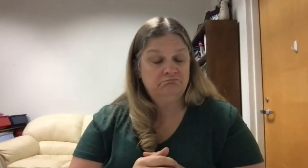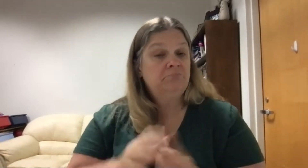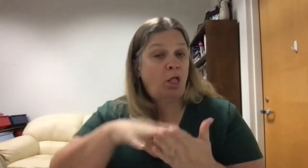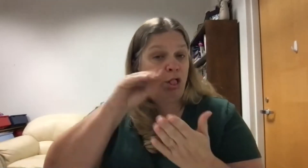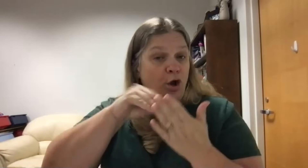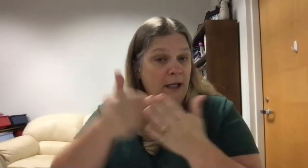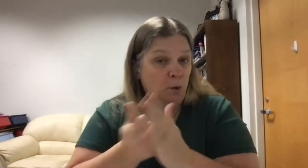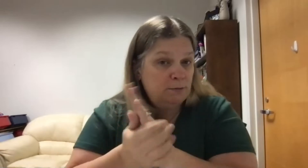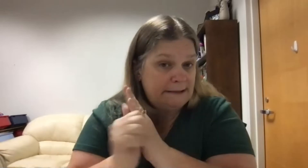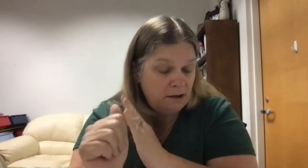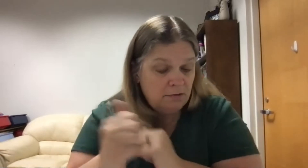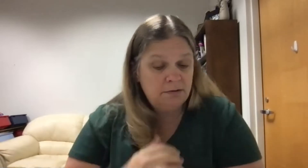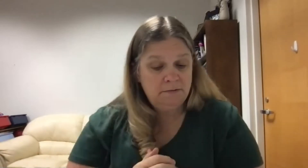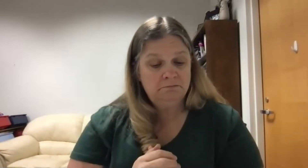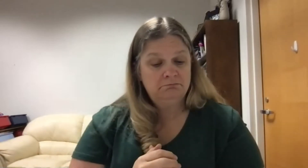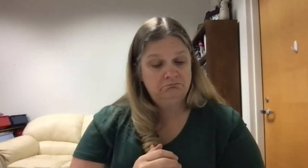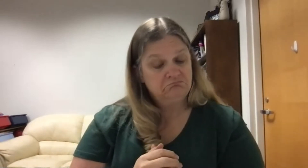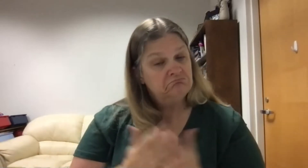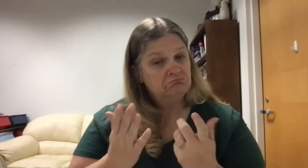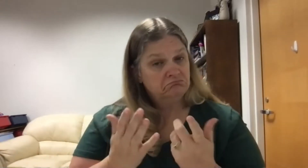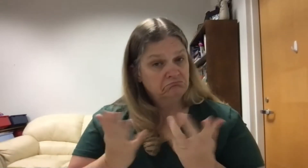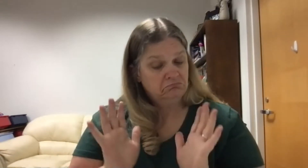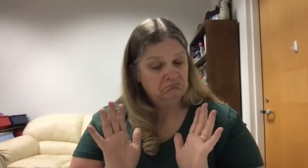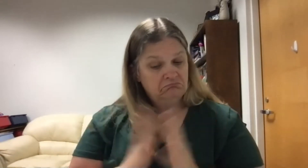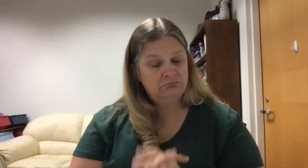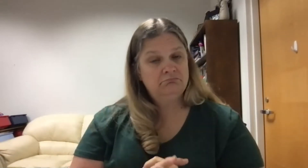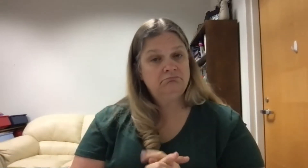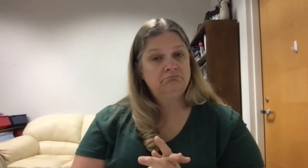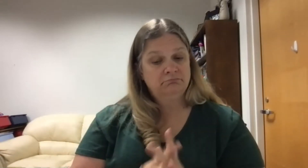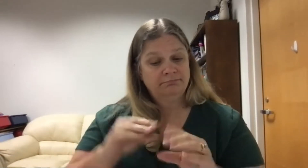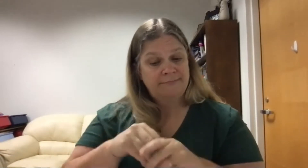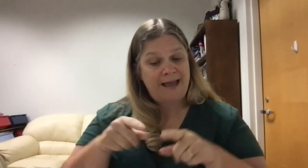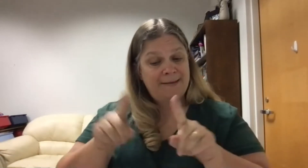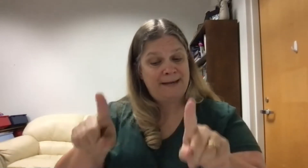was some communication. He was learning new skills.